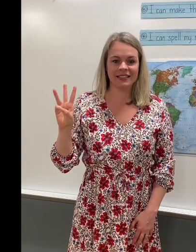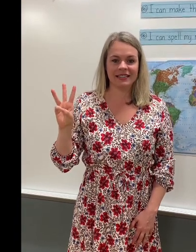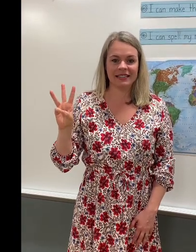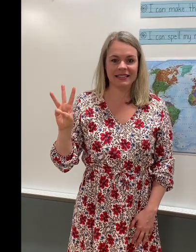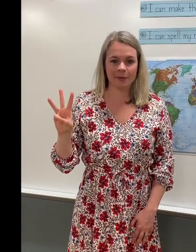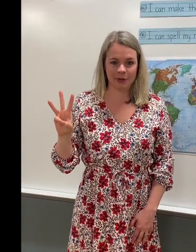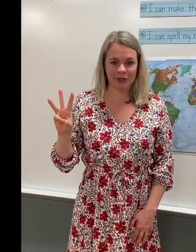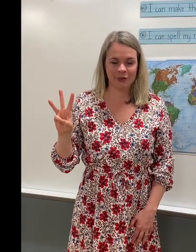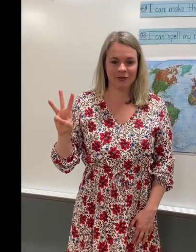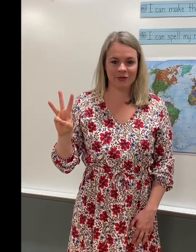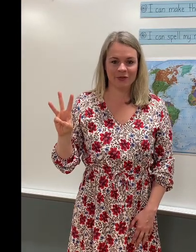W,